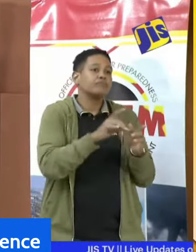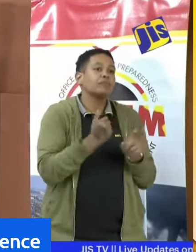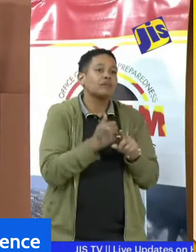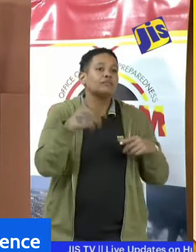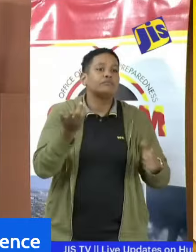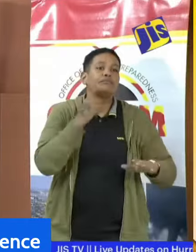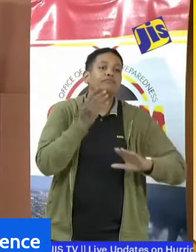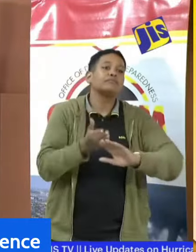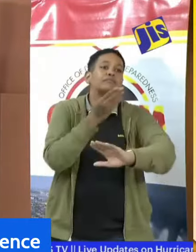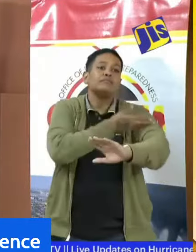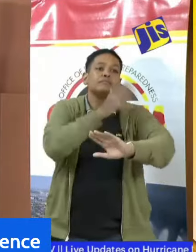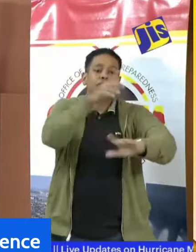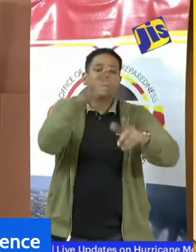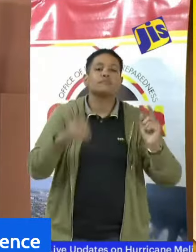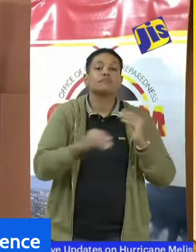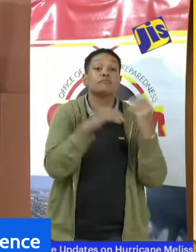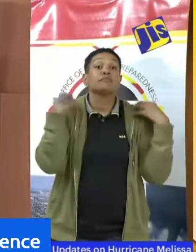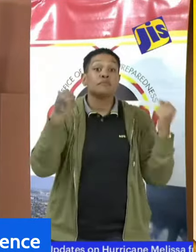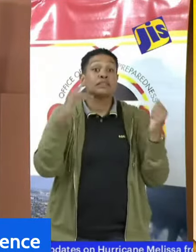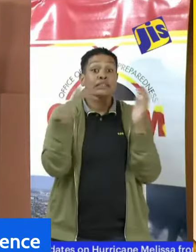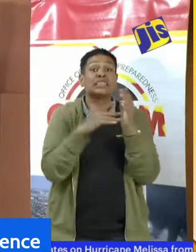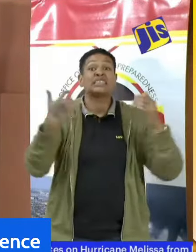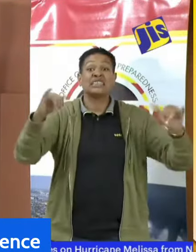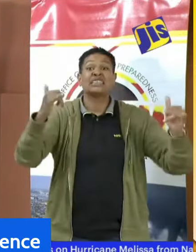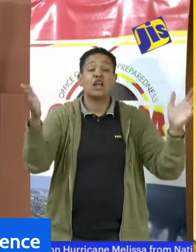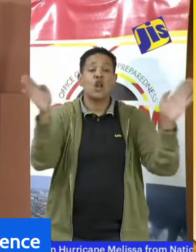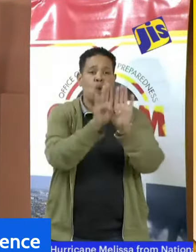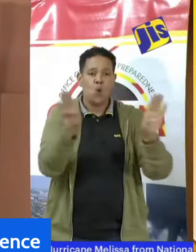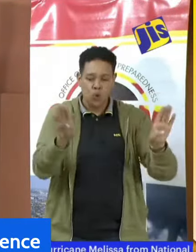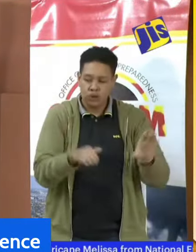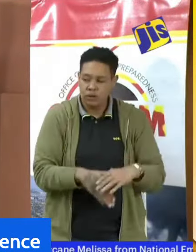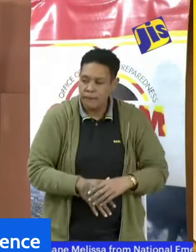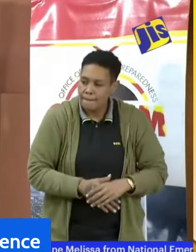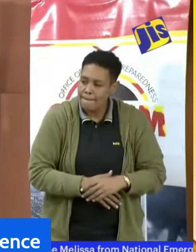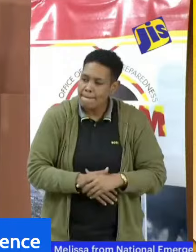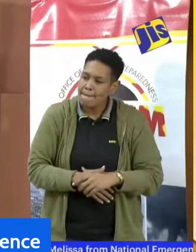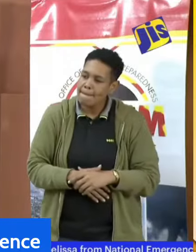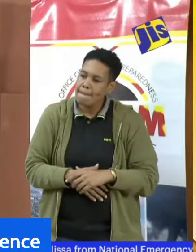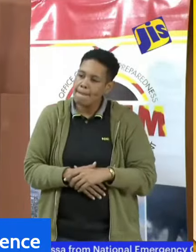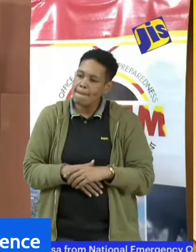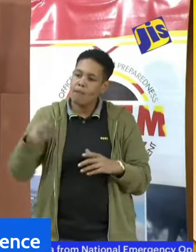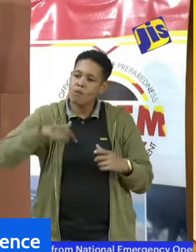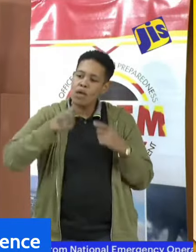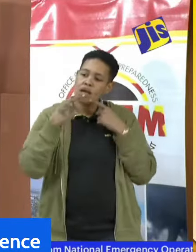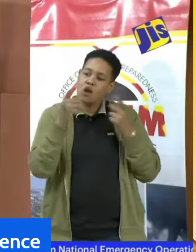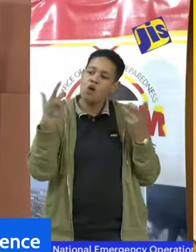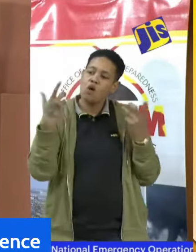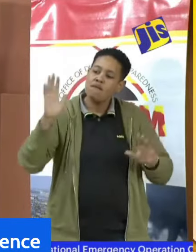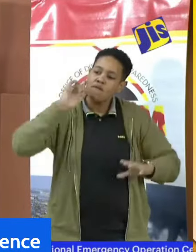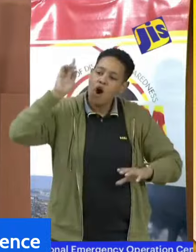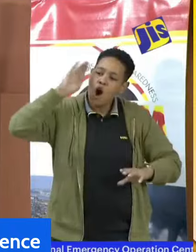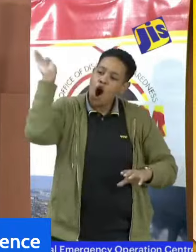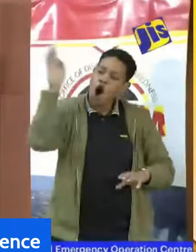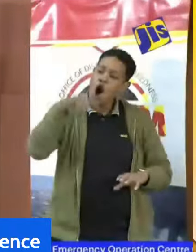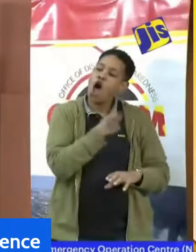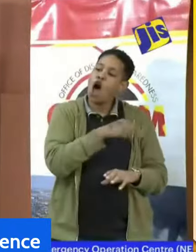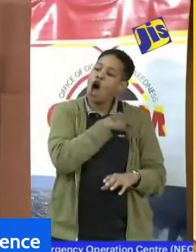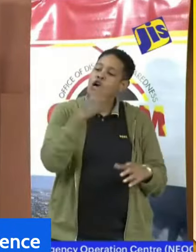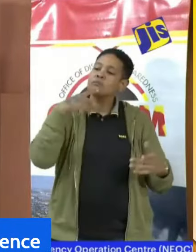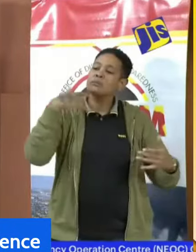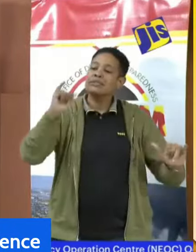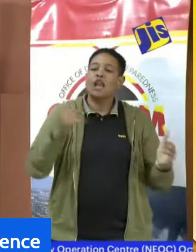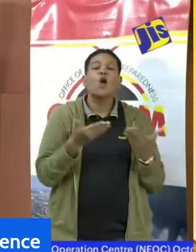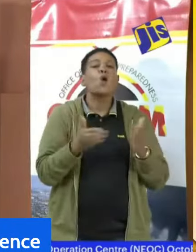the updates, health centers remain closed as we had announced, but all hospitals